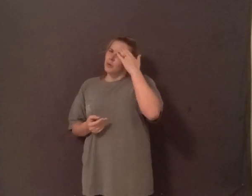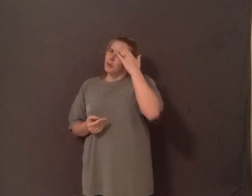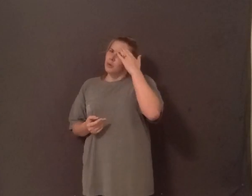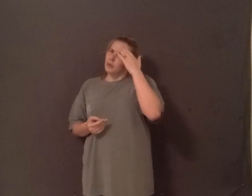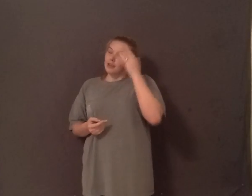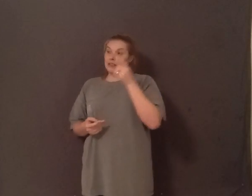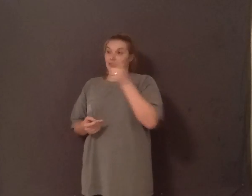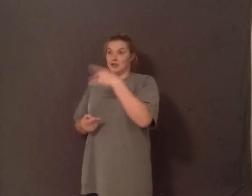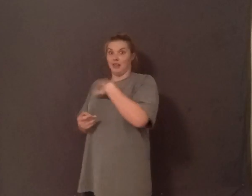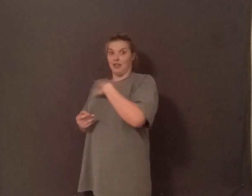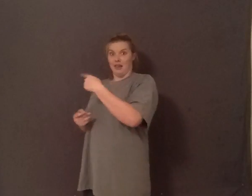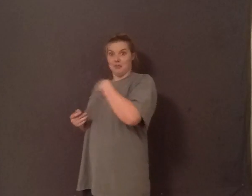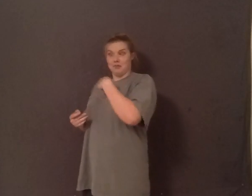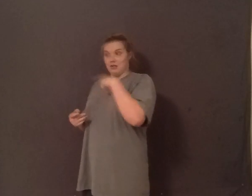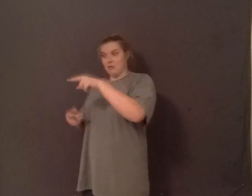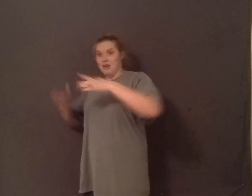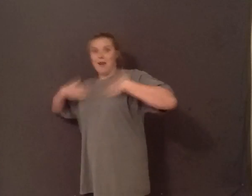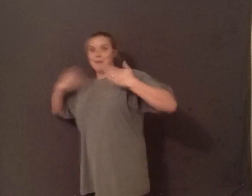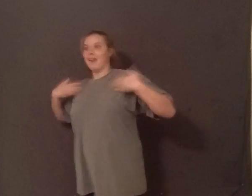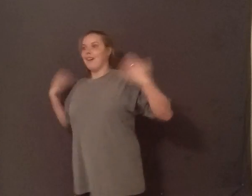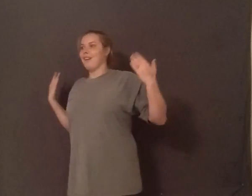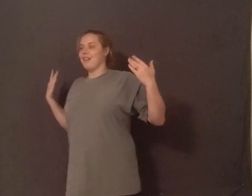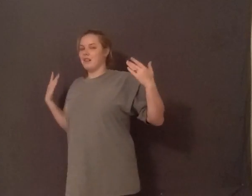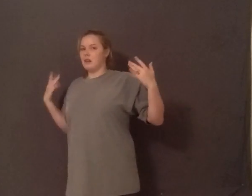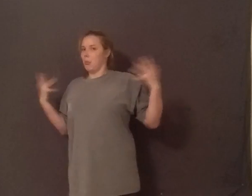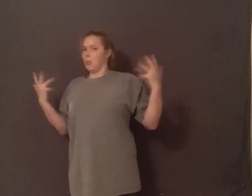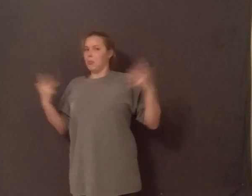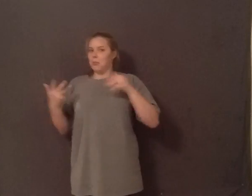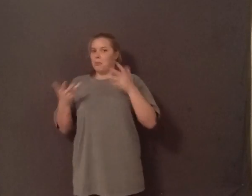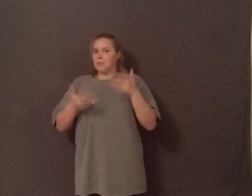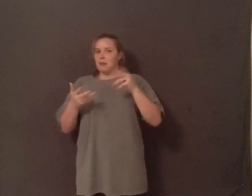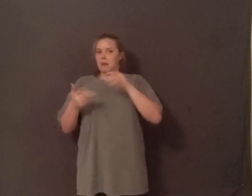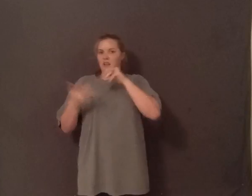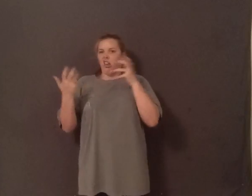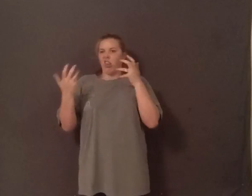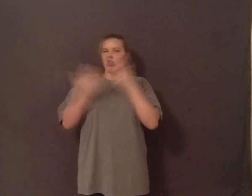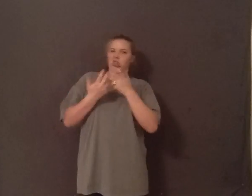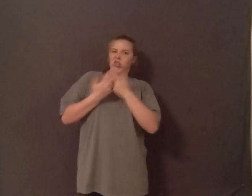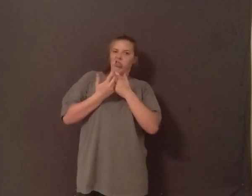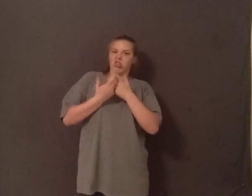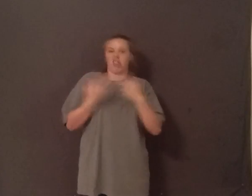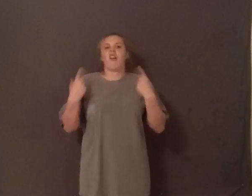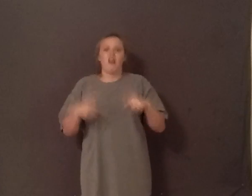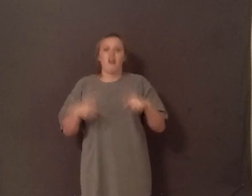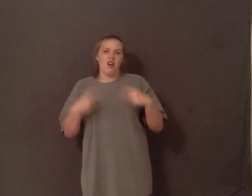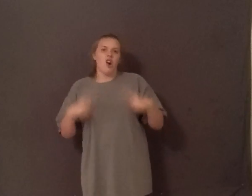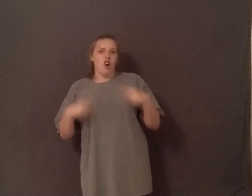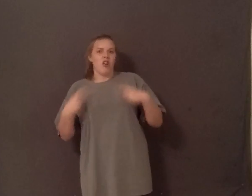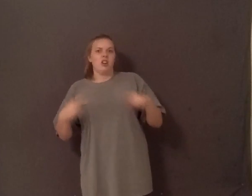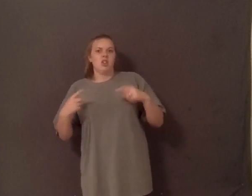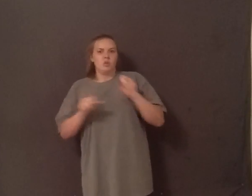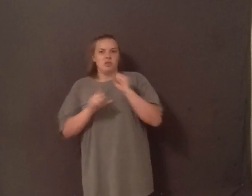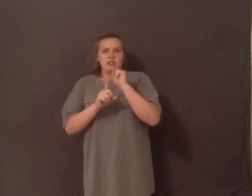Do you even know that you like her? Maybe it won't be a good fit. Maybe you'll argue all the time. Maybe it will lead you to a situation that gets you into